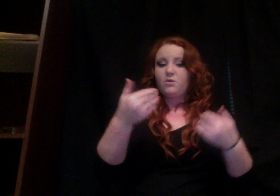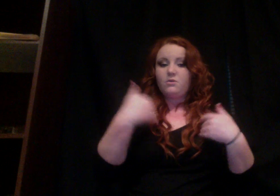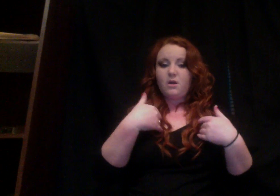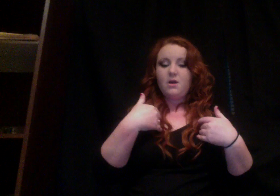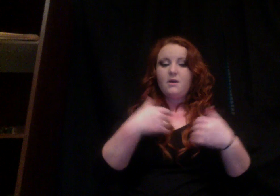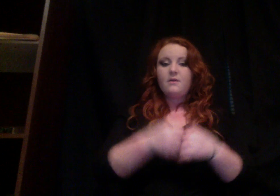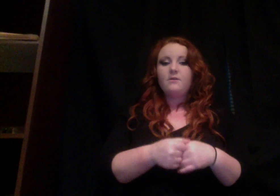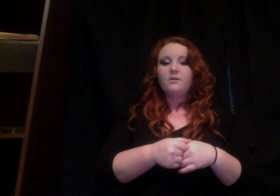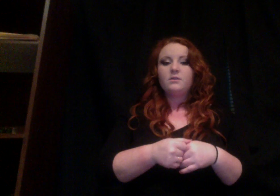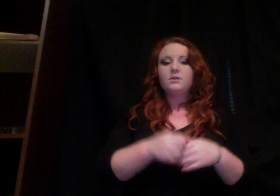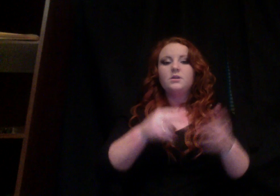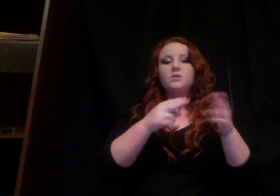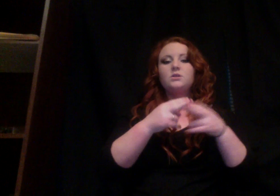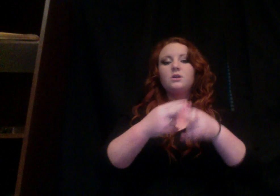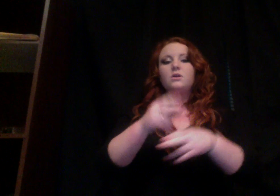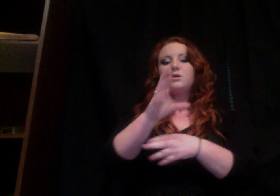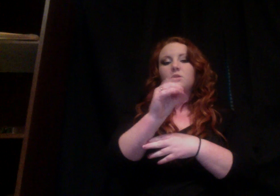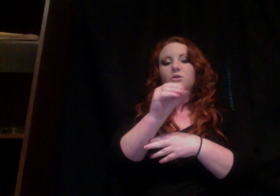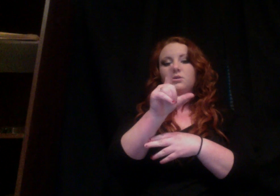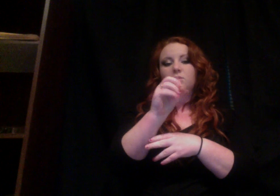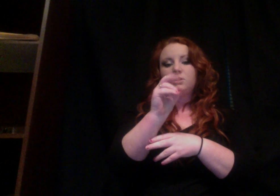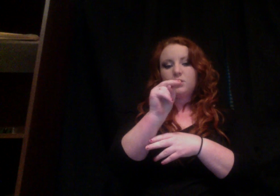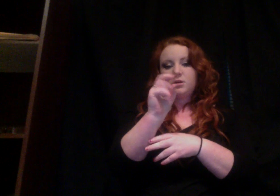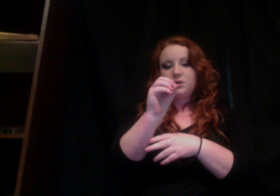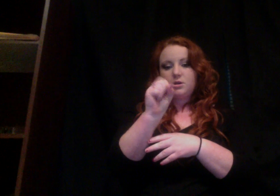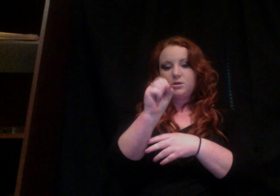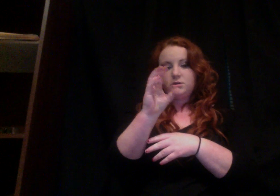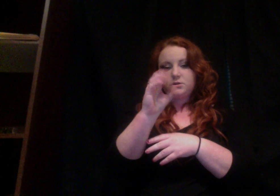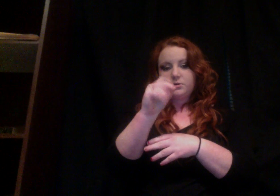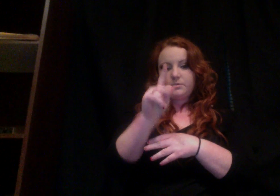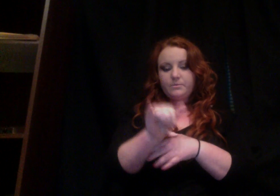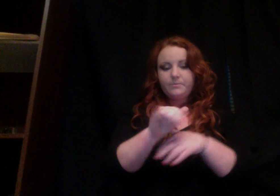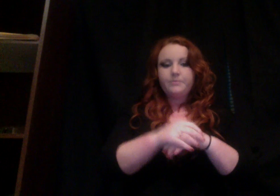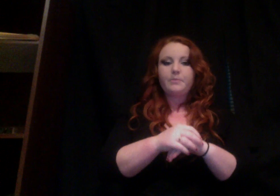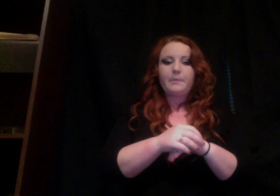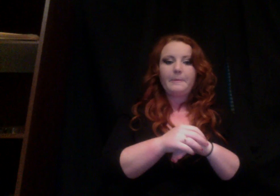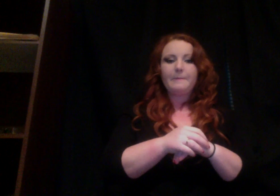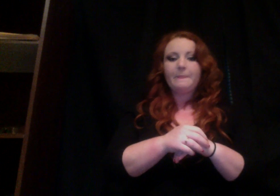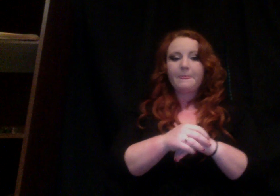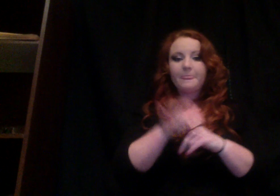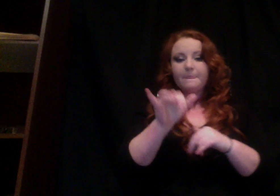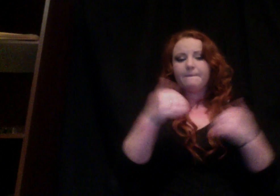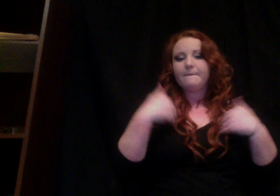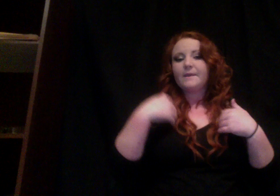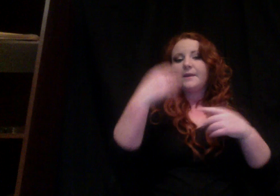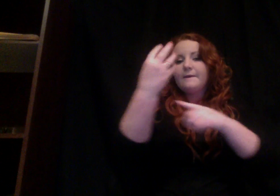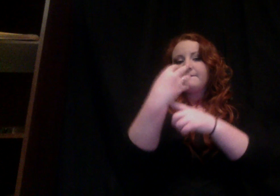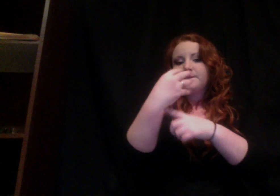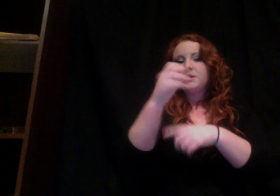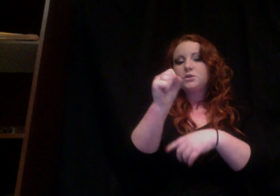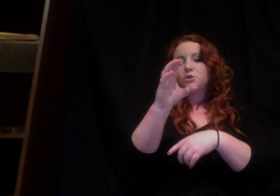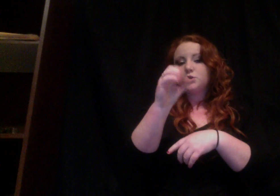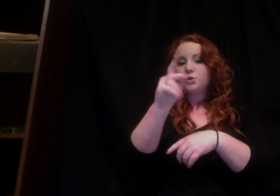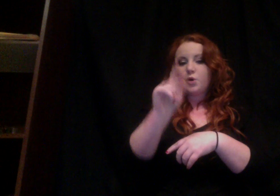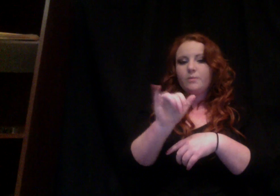called a colonoscopy. The colonoscopy is done with a video scope similar to the one for the upper, only